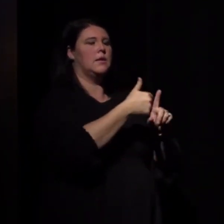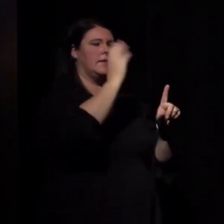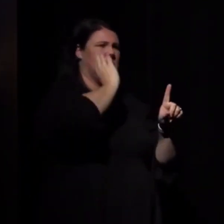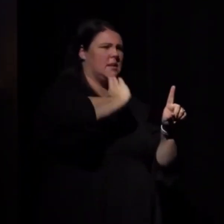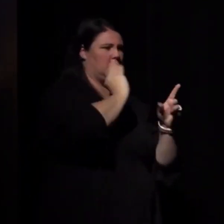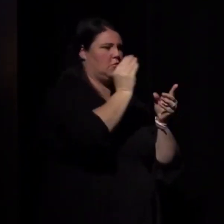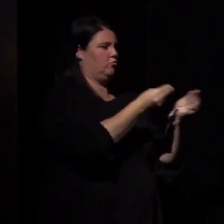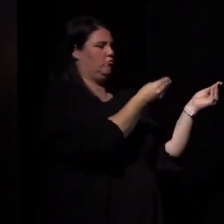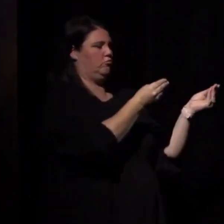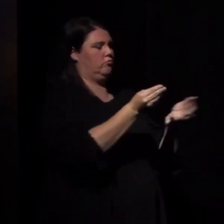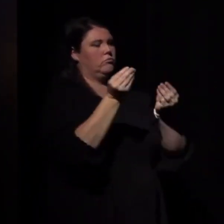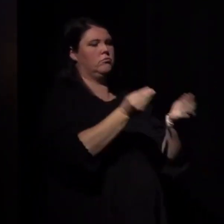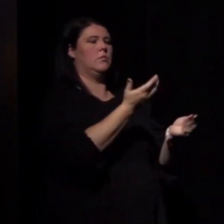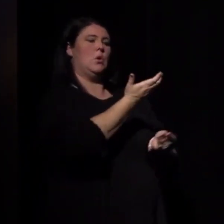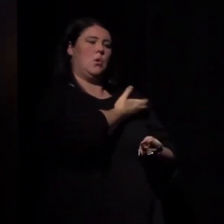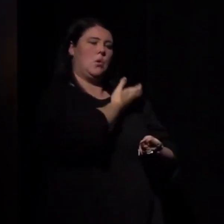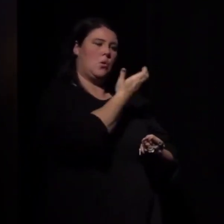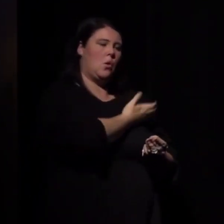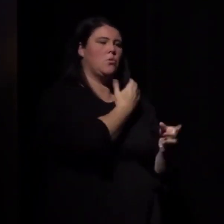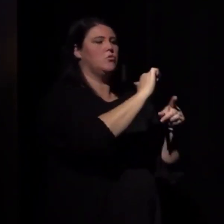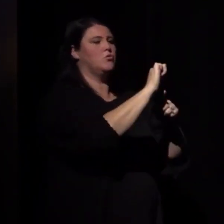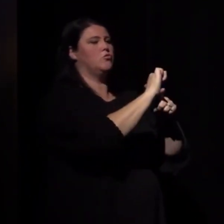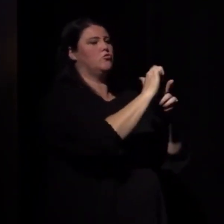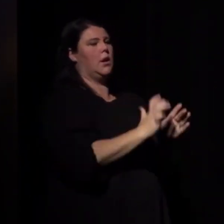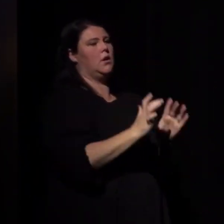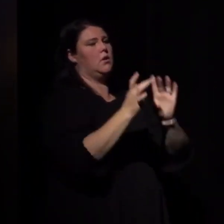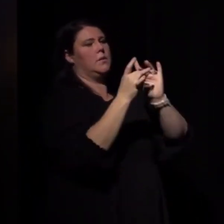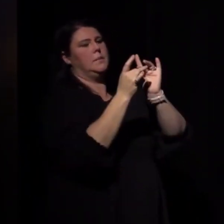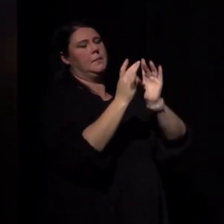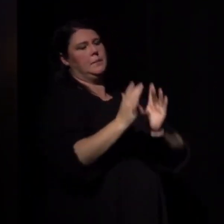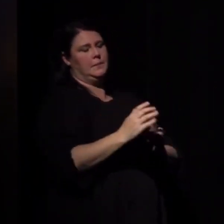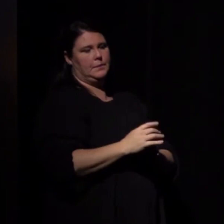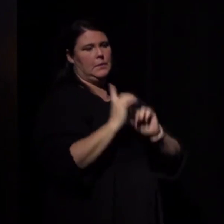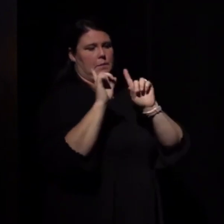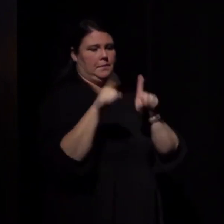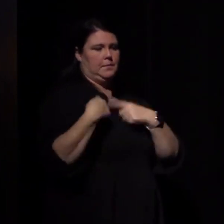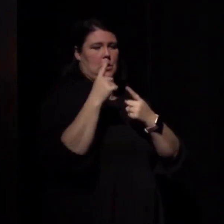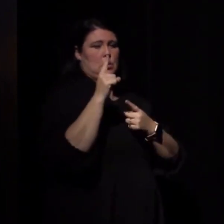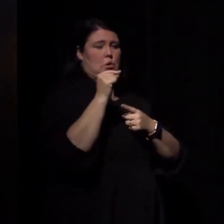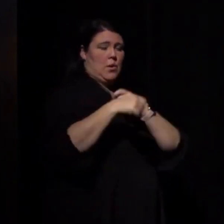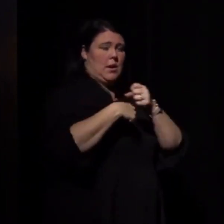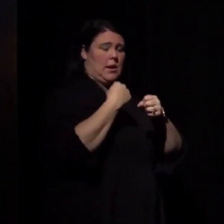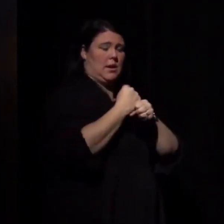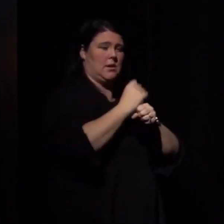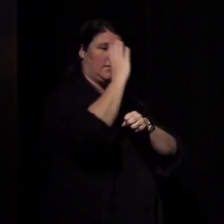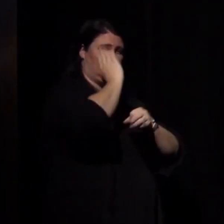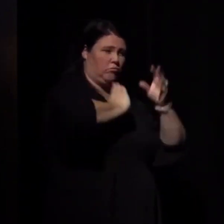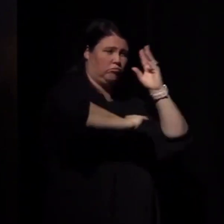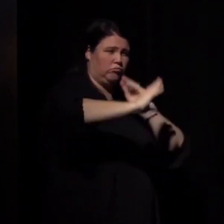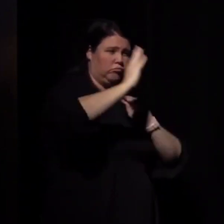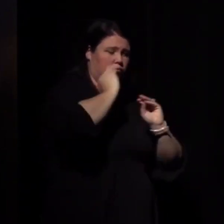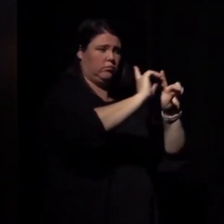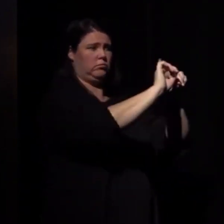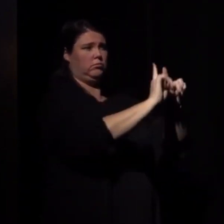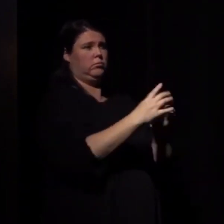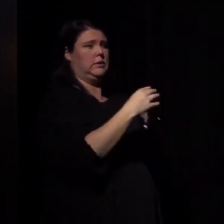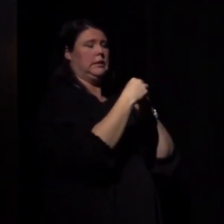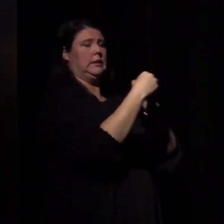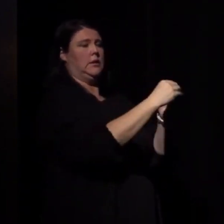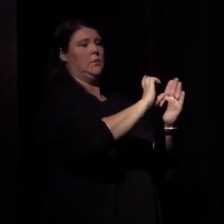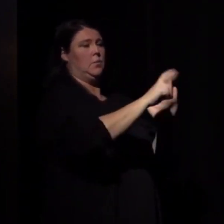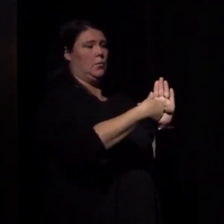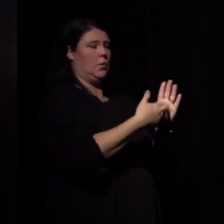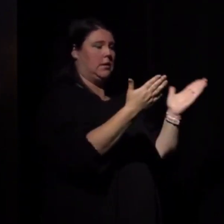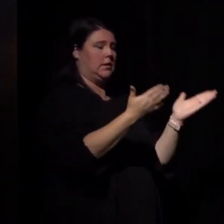facilitator, coach, trainer, and speaker. With over 20 years of experience in various leadership roles in Canada